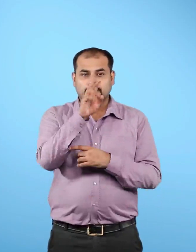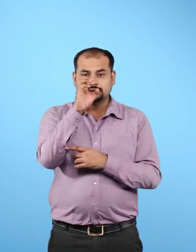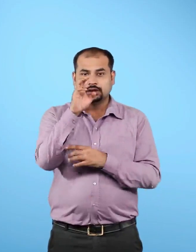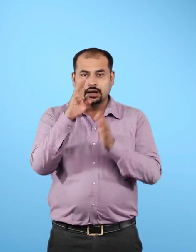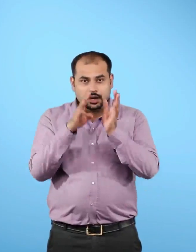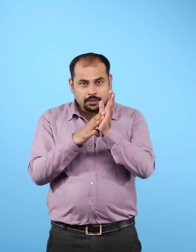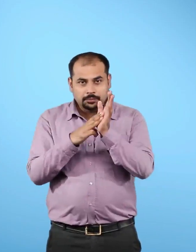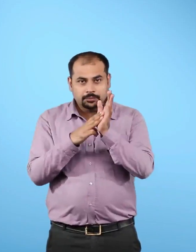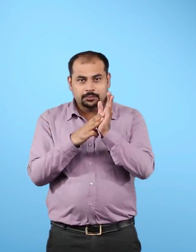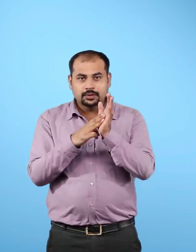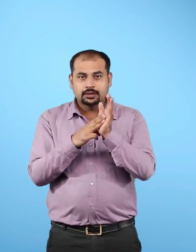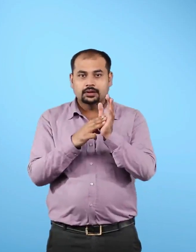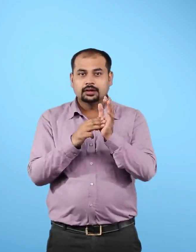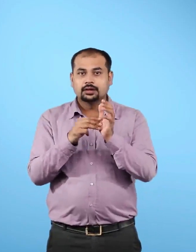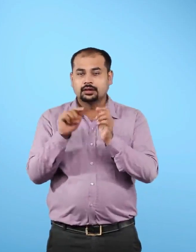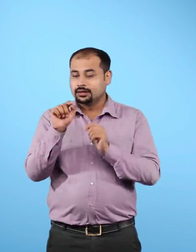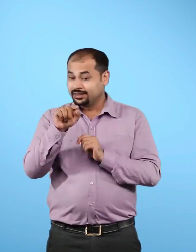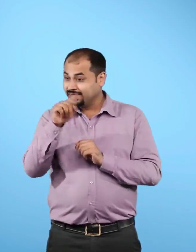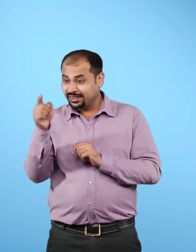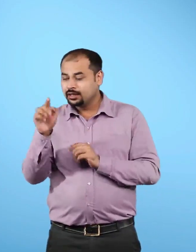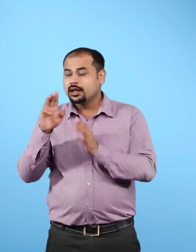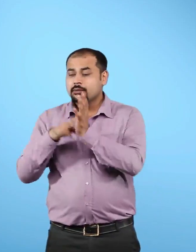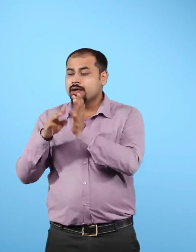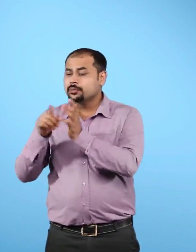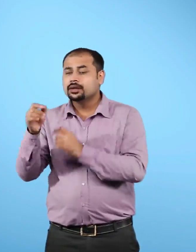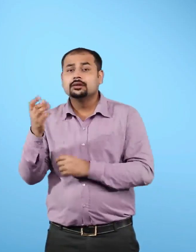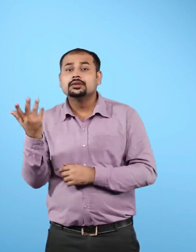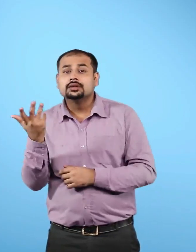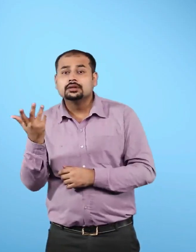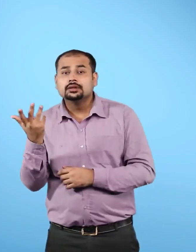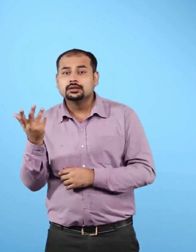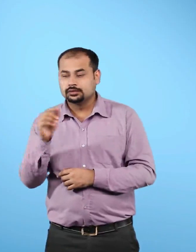2 centimeters and dash millimeter,